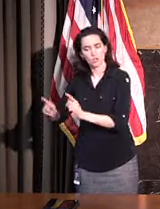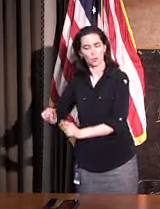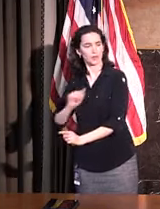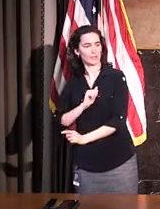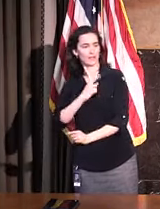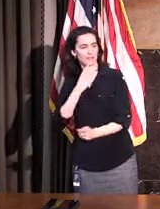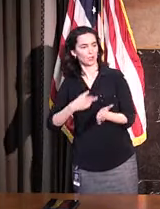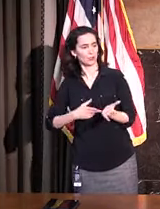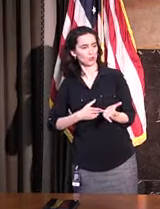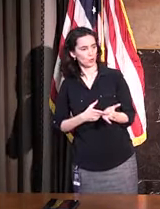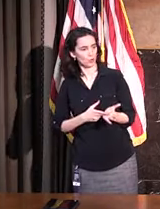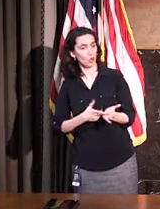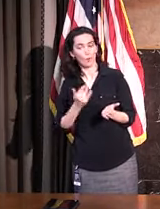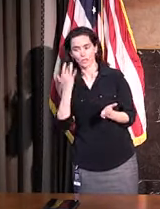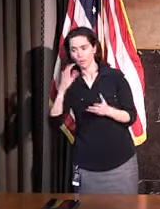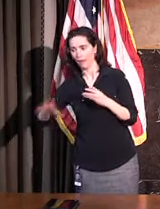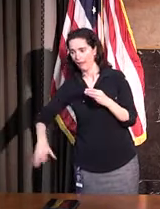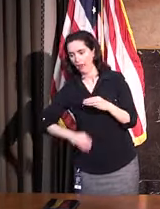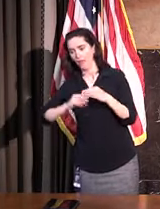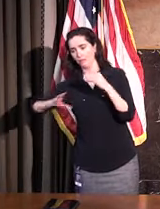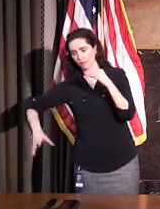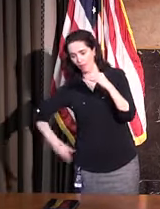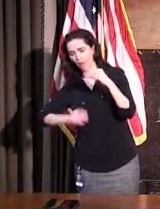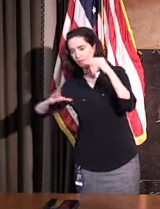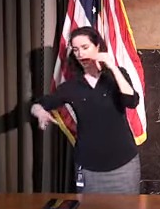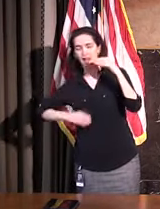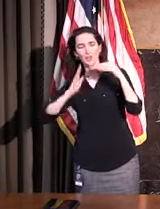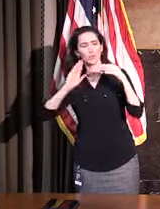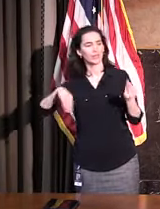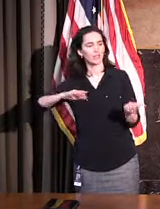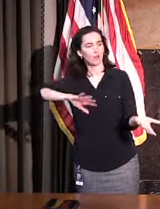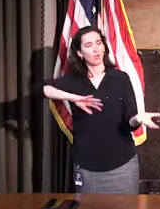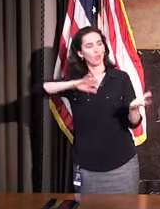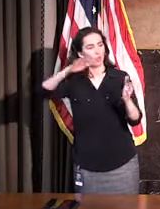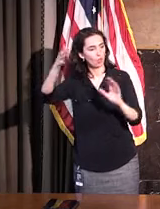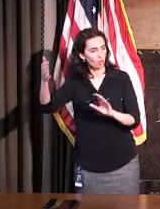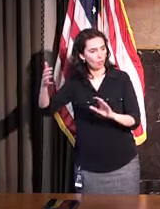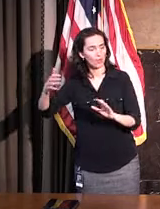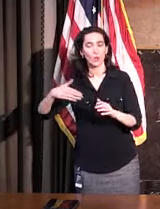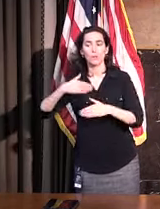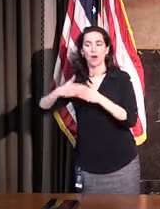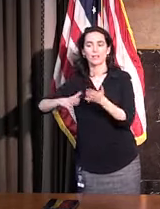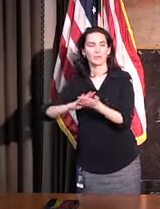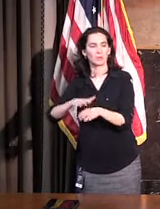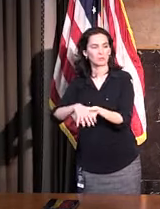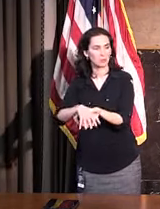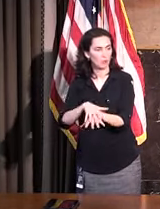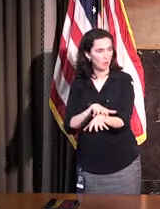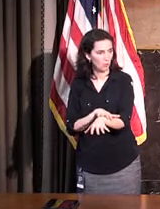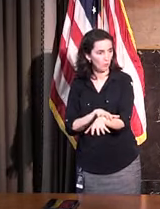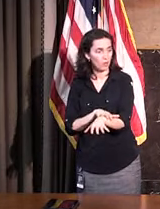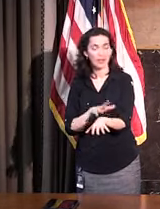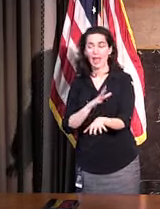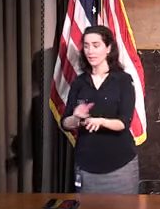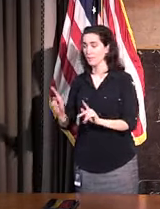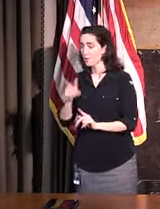else would just create tremendous inefficiency. It would slow the process down, and it would put another